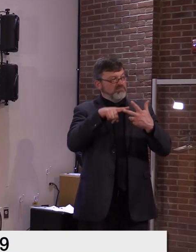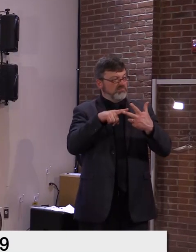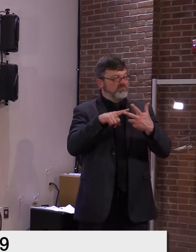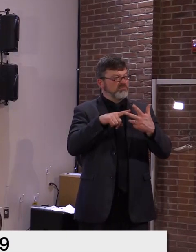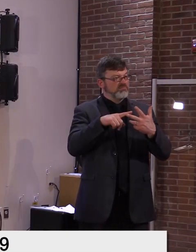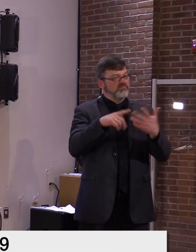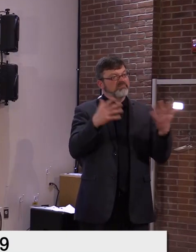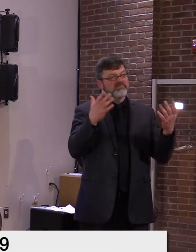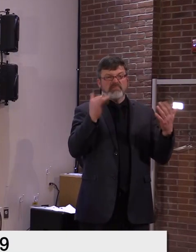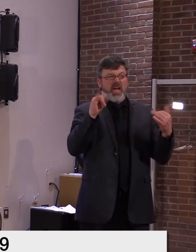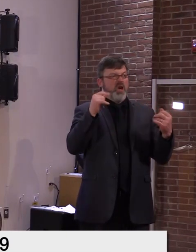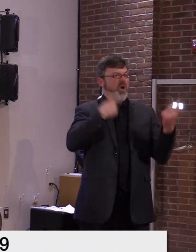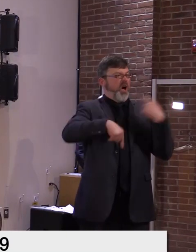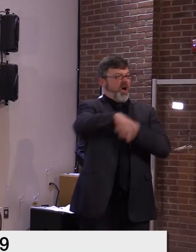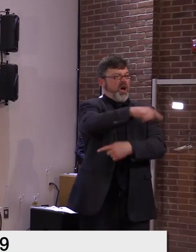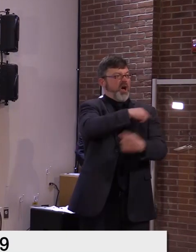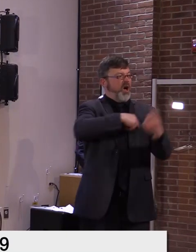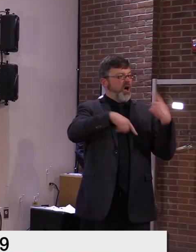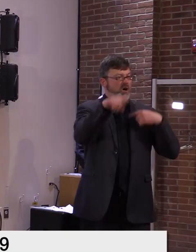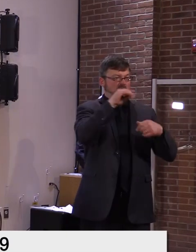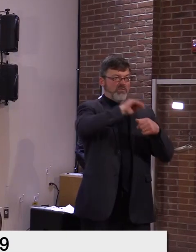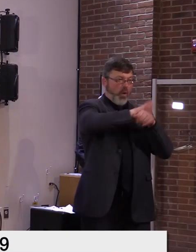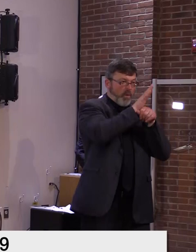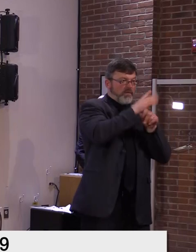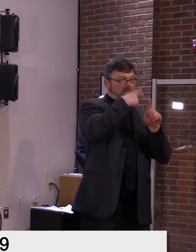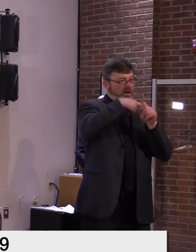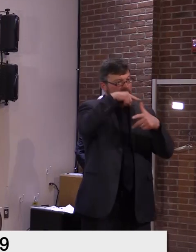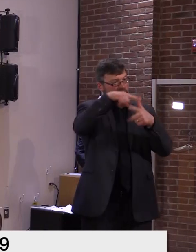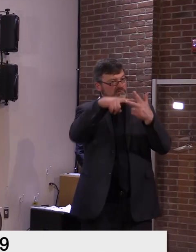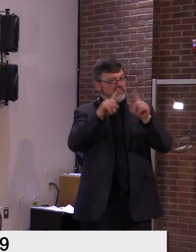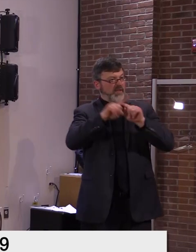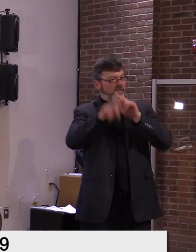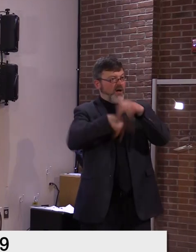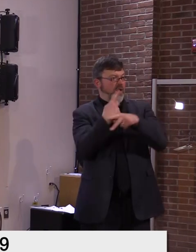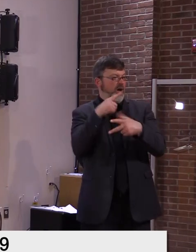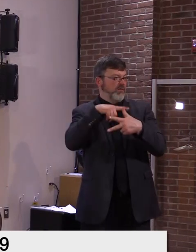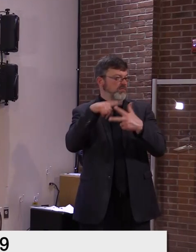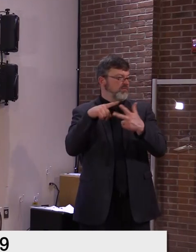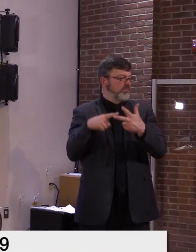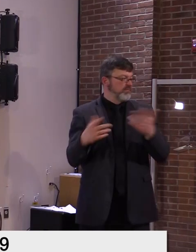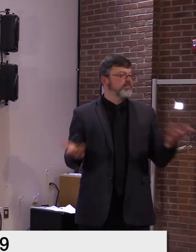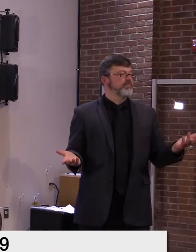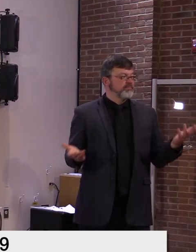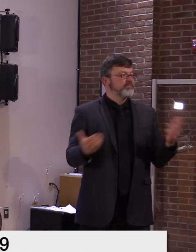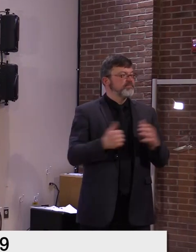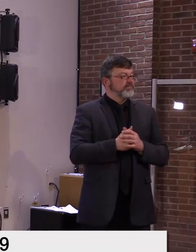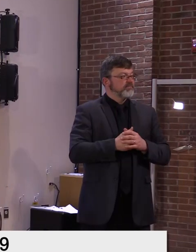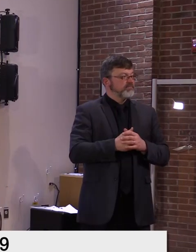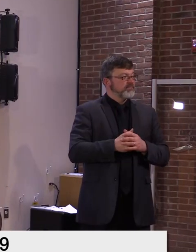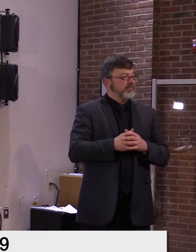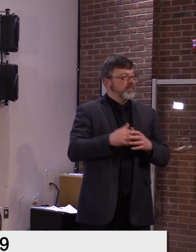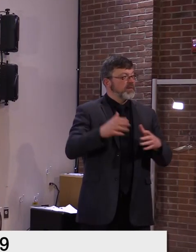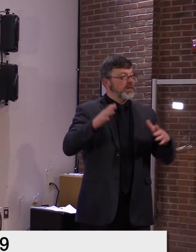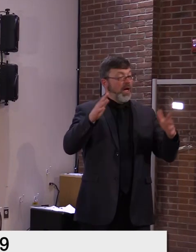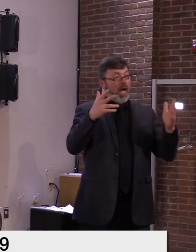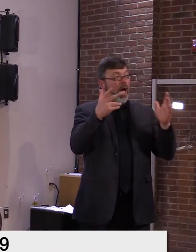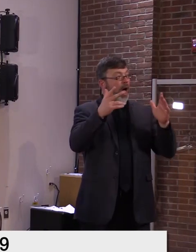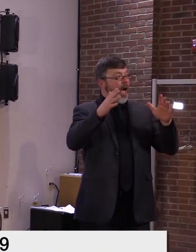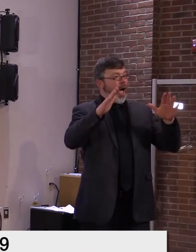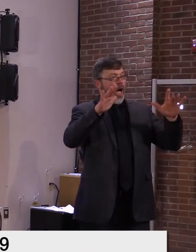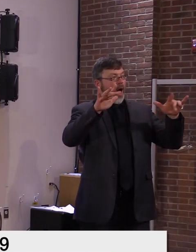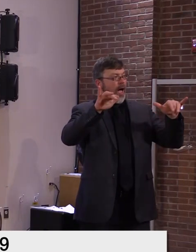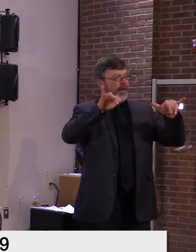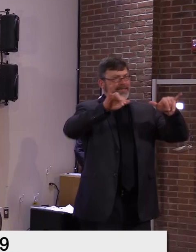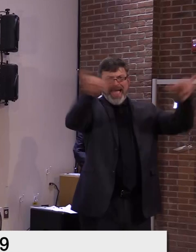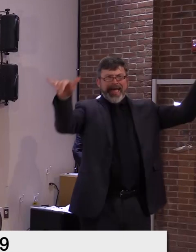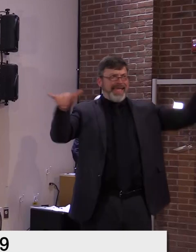state, as the virus, of course, knows no borders. With variants in the picture, Vermonters